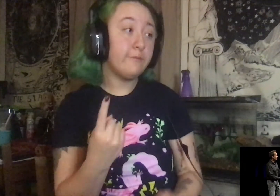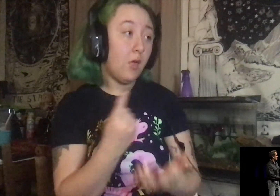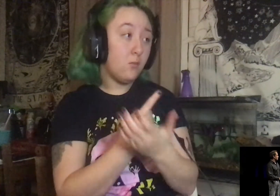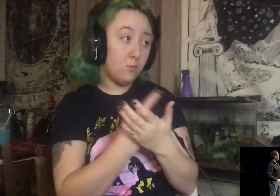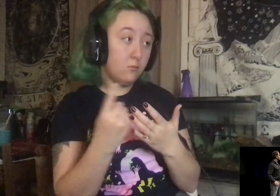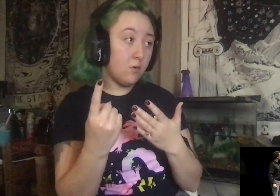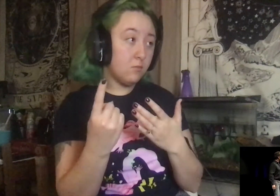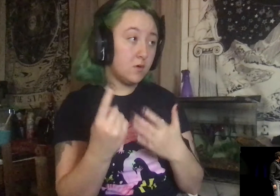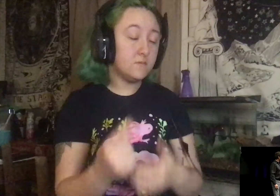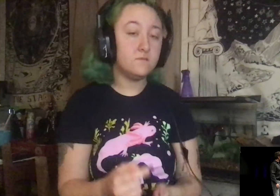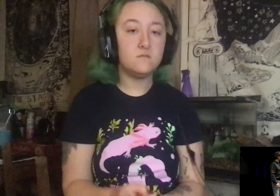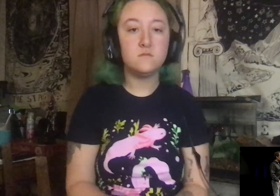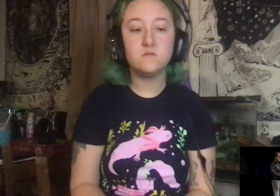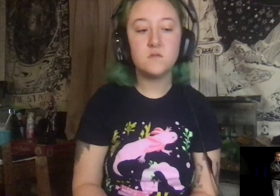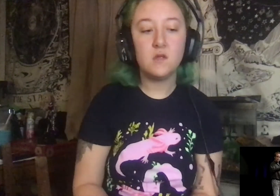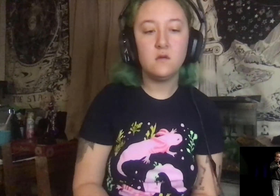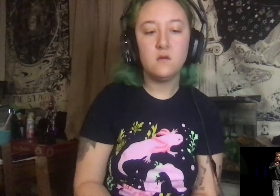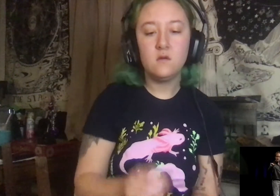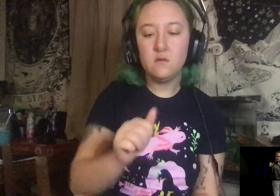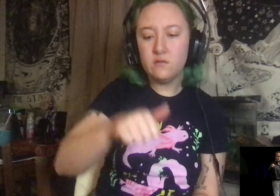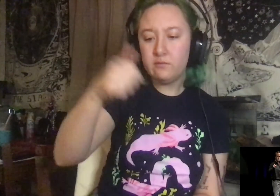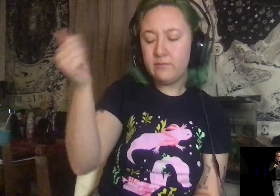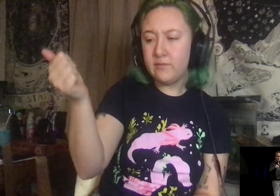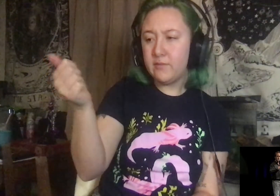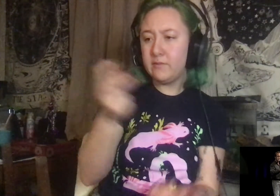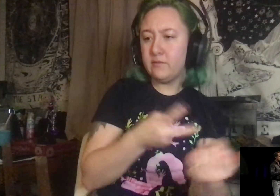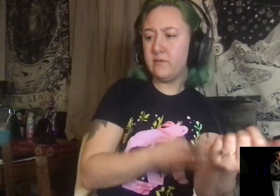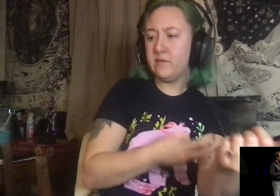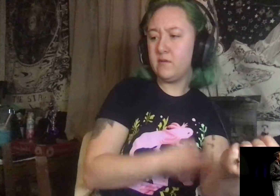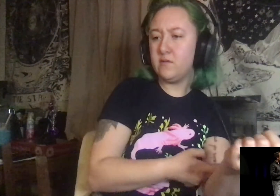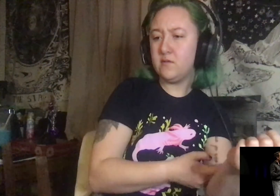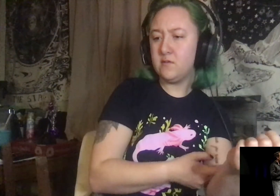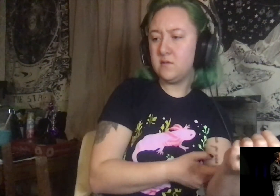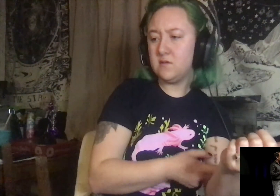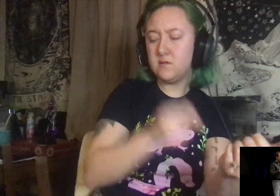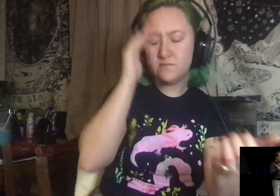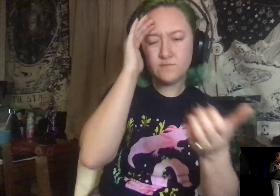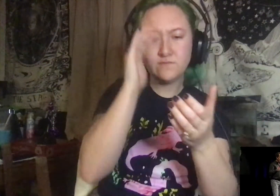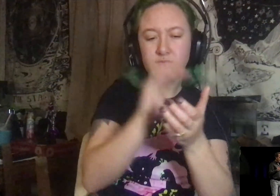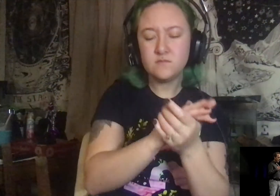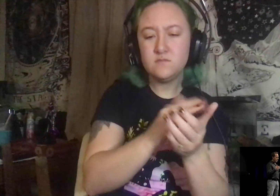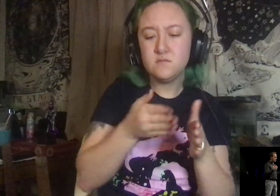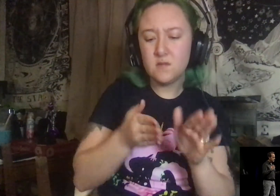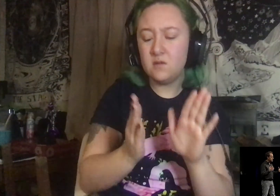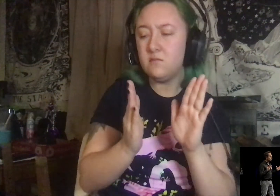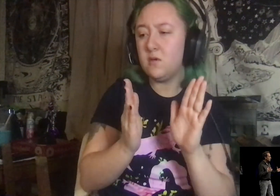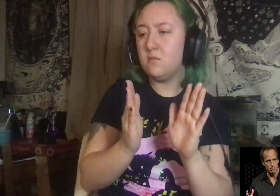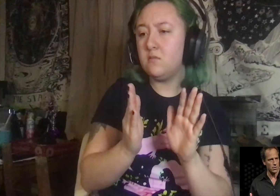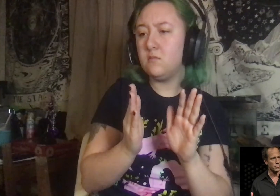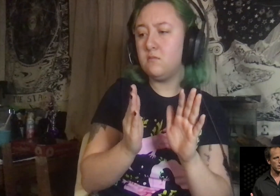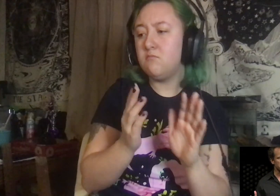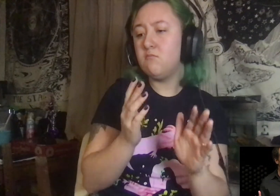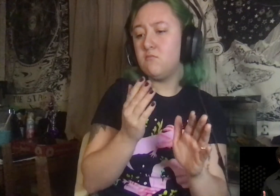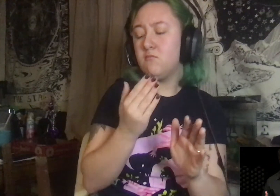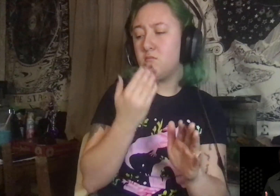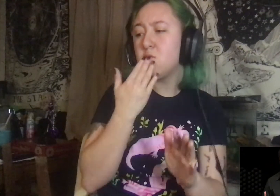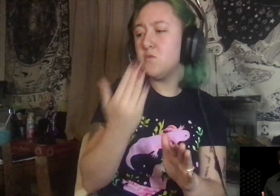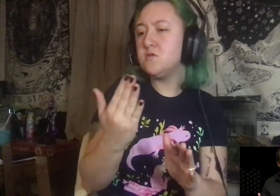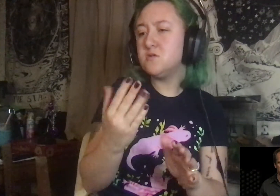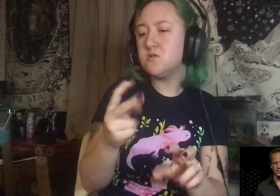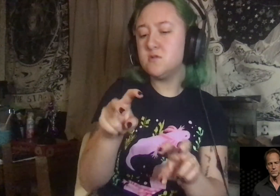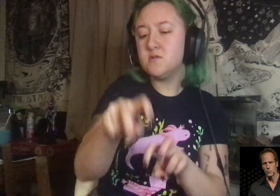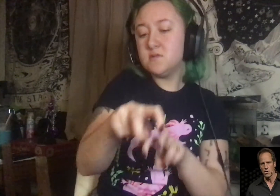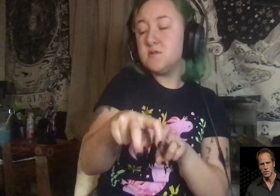around, bleeding stopped. He's, nibbling on some grass, frolicking. And I was just so blown away at